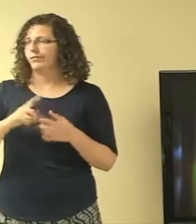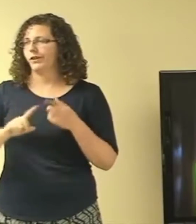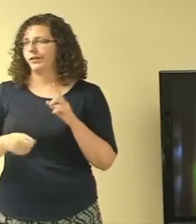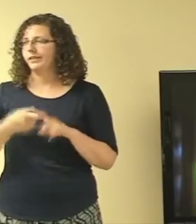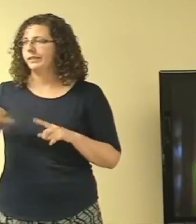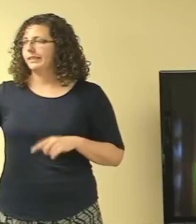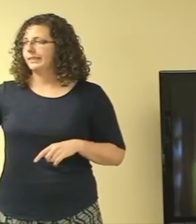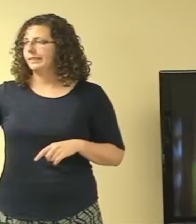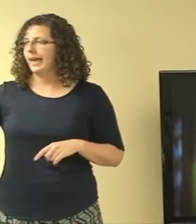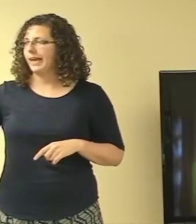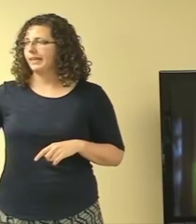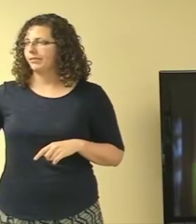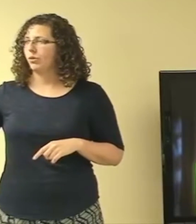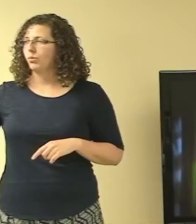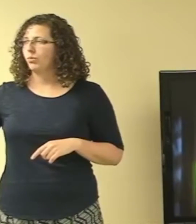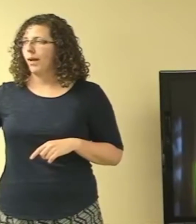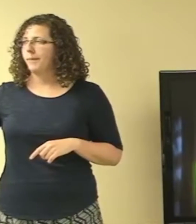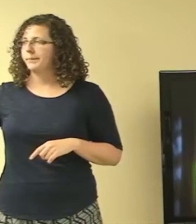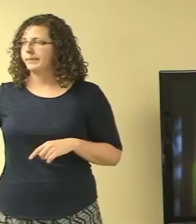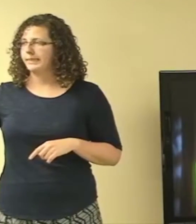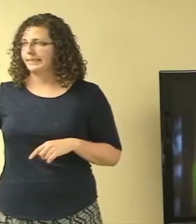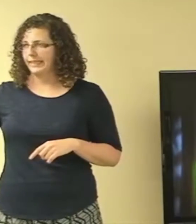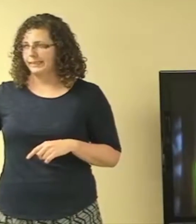Dave Ramsey.